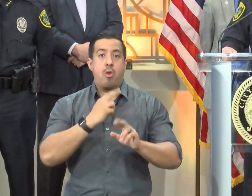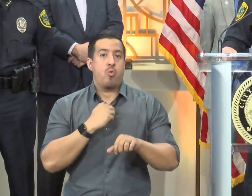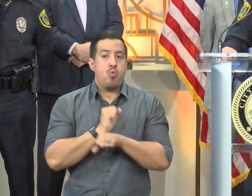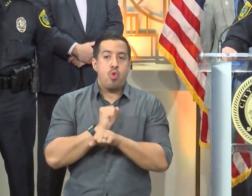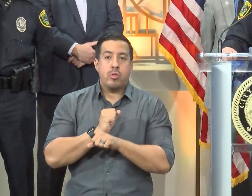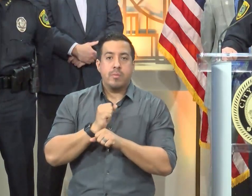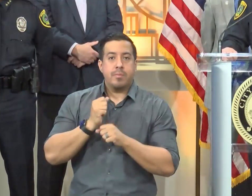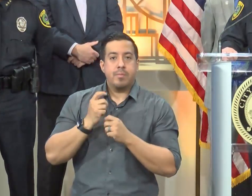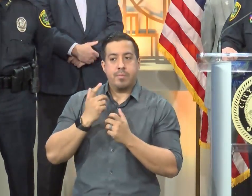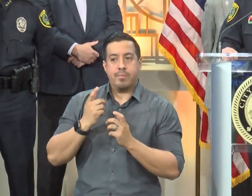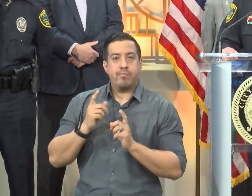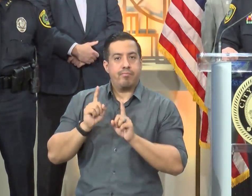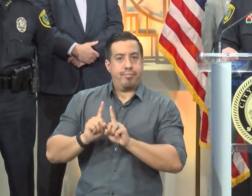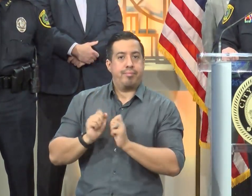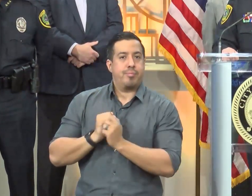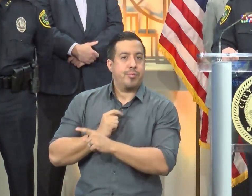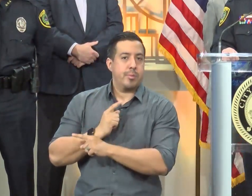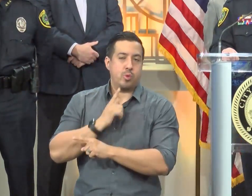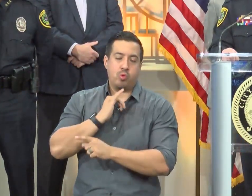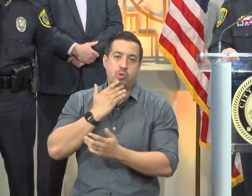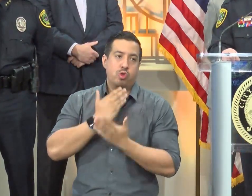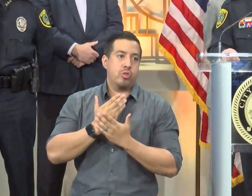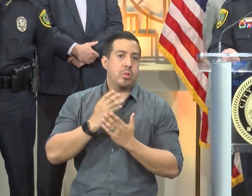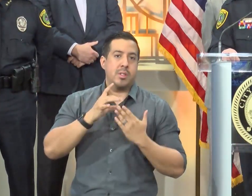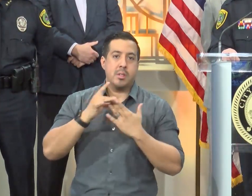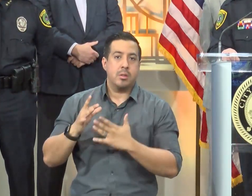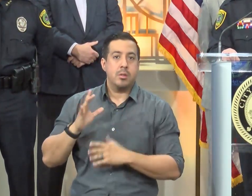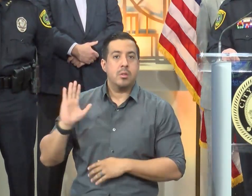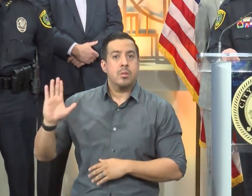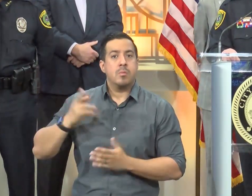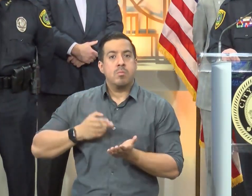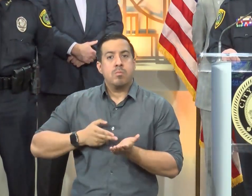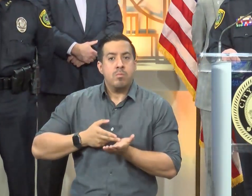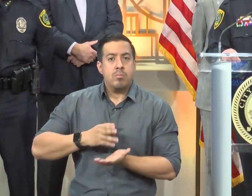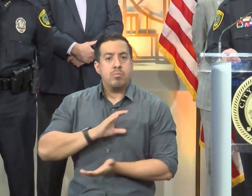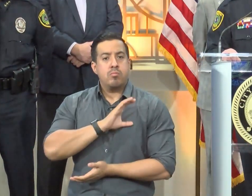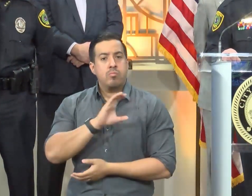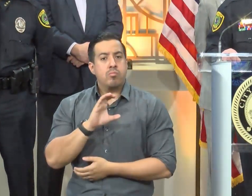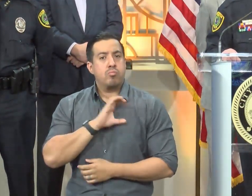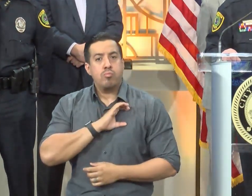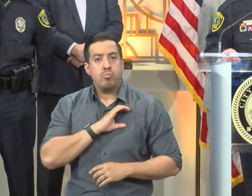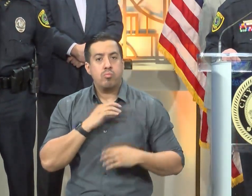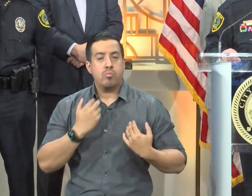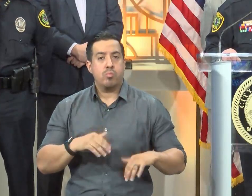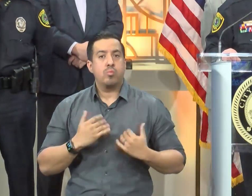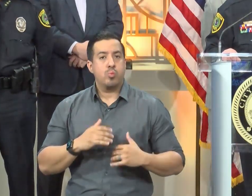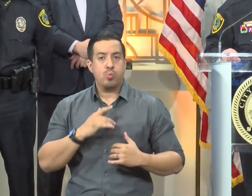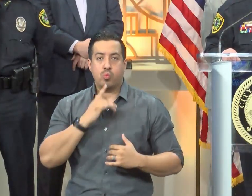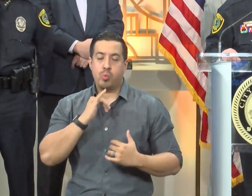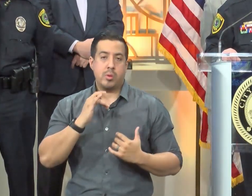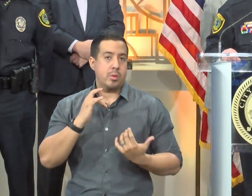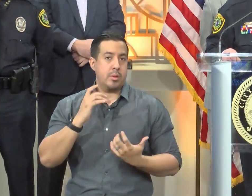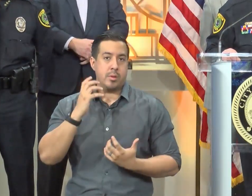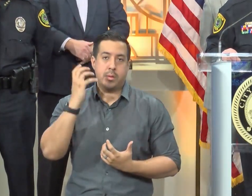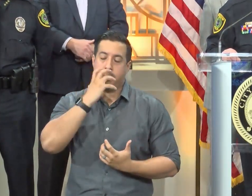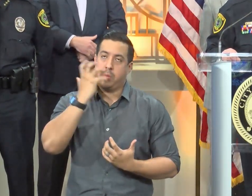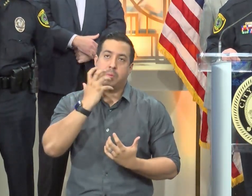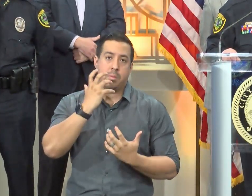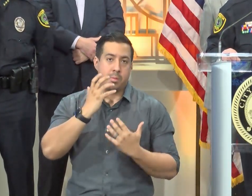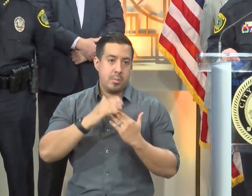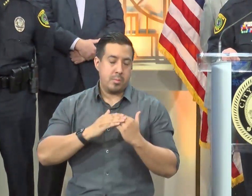leader like Troy Fenner, whose integrity and character is simply exemplary and beyond